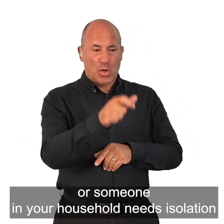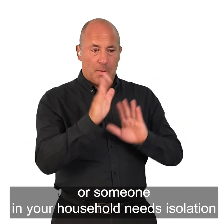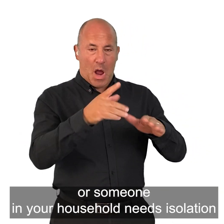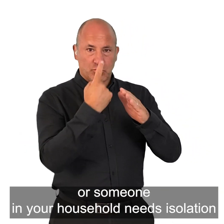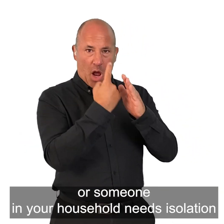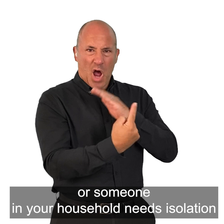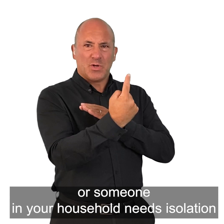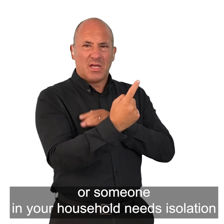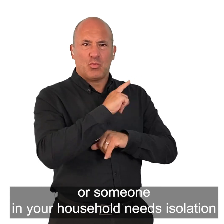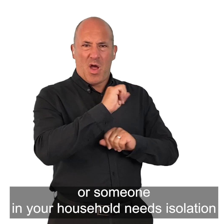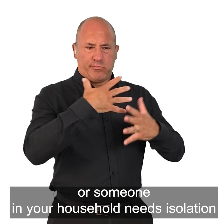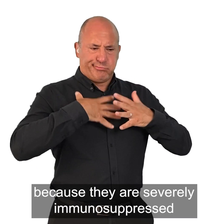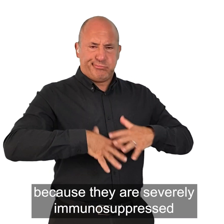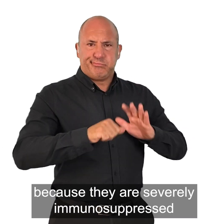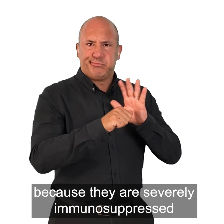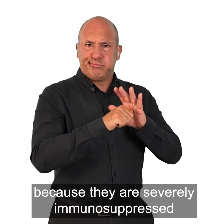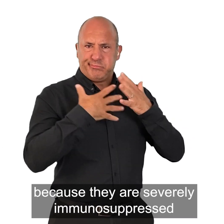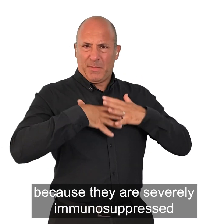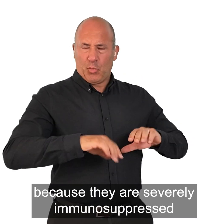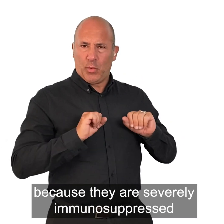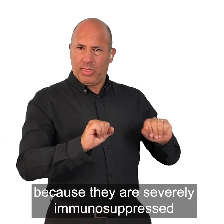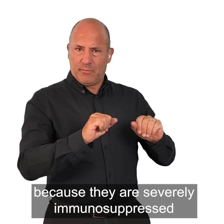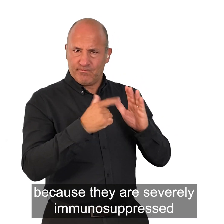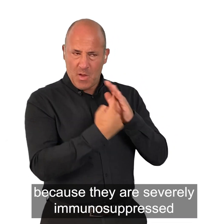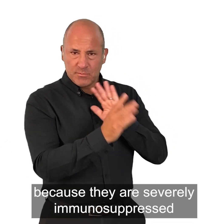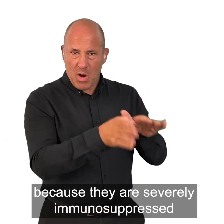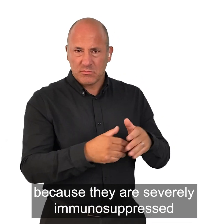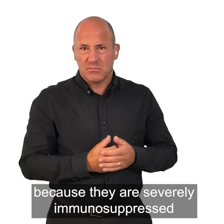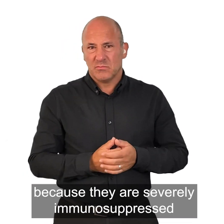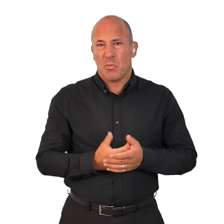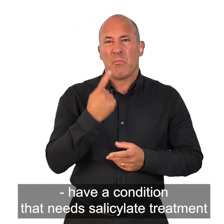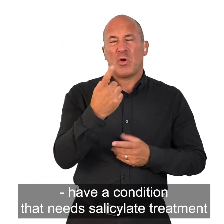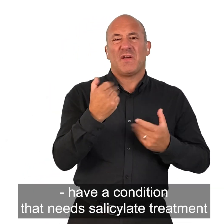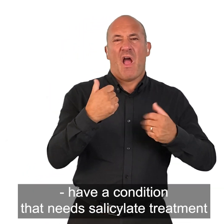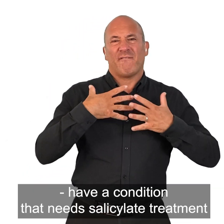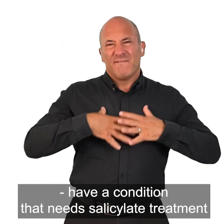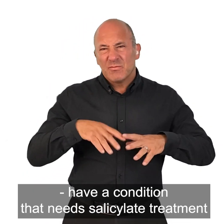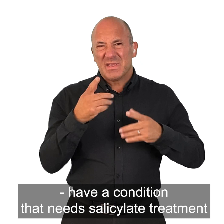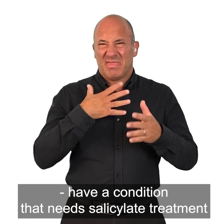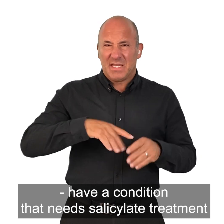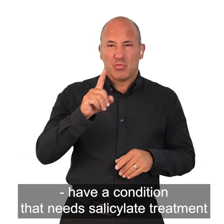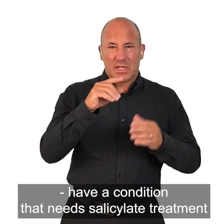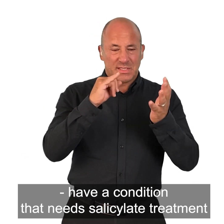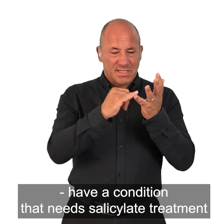needs isolation because they are severely immunosuppressed, have a condition that needs salicylate